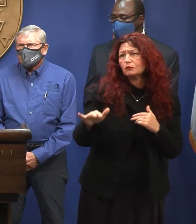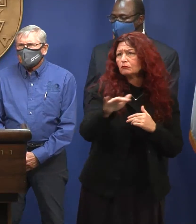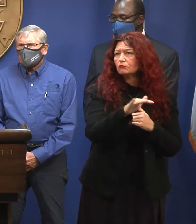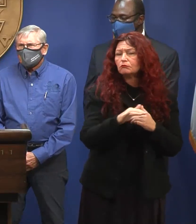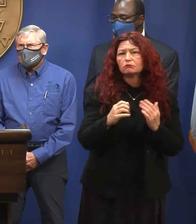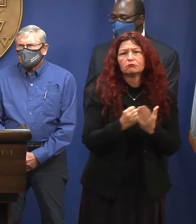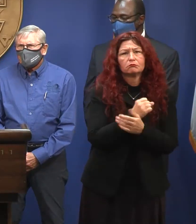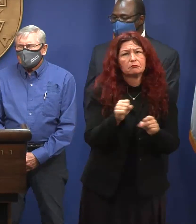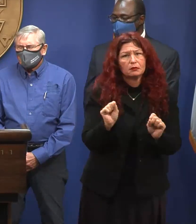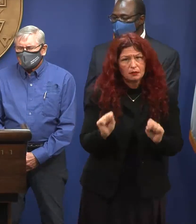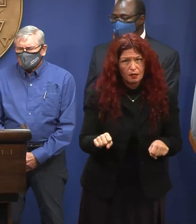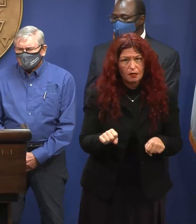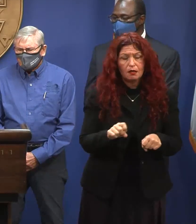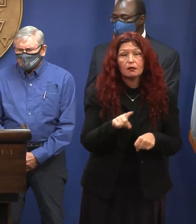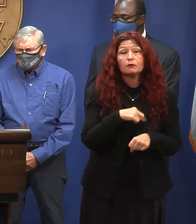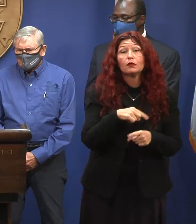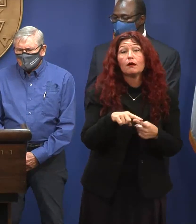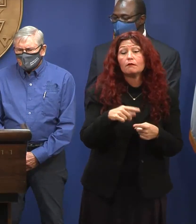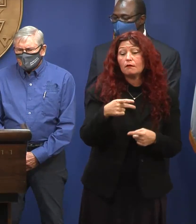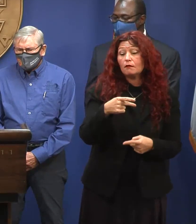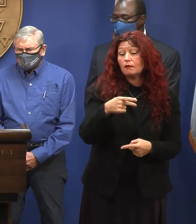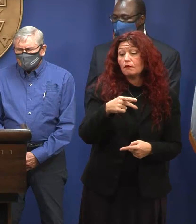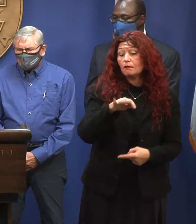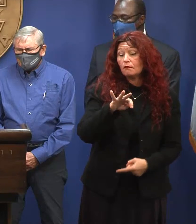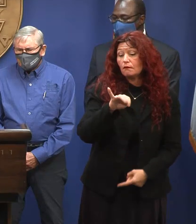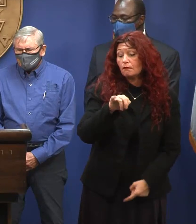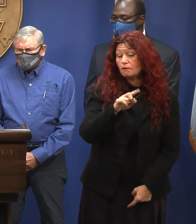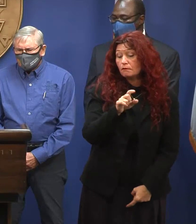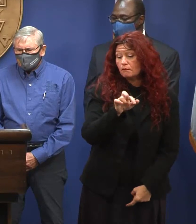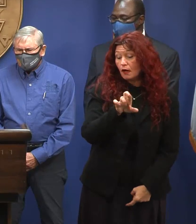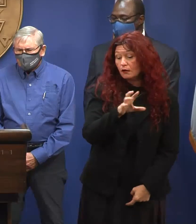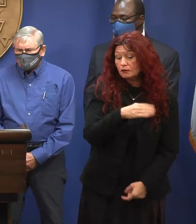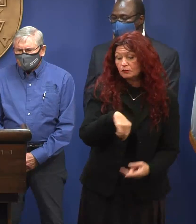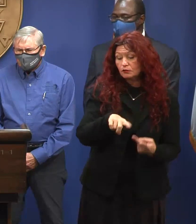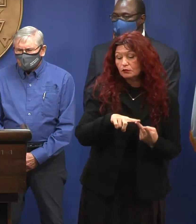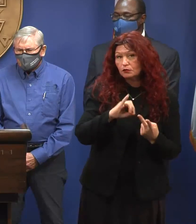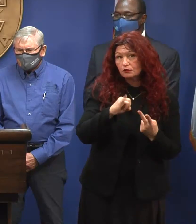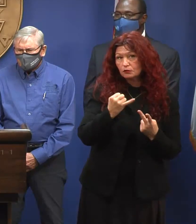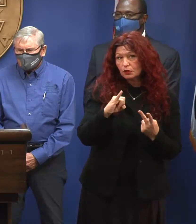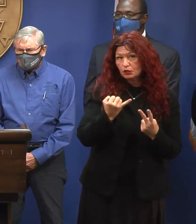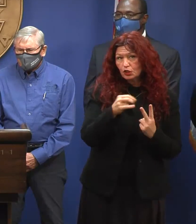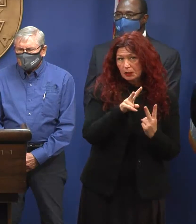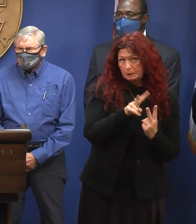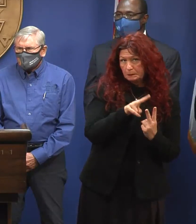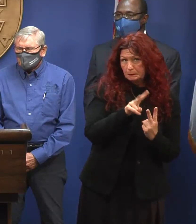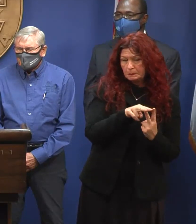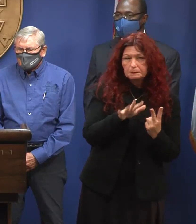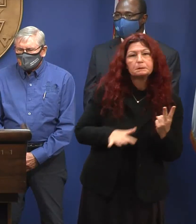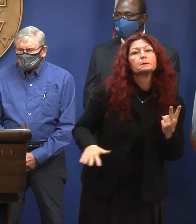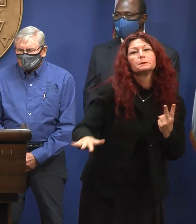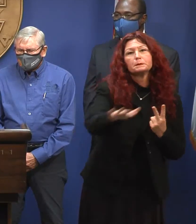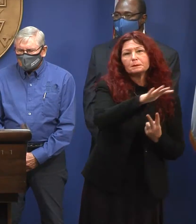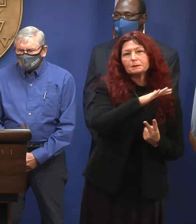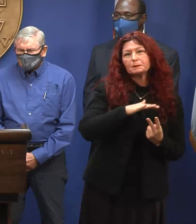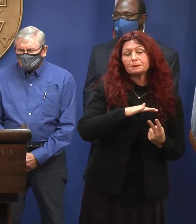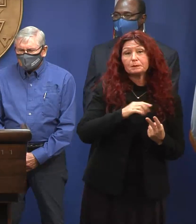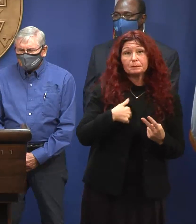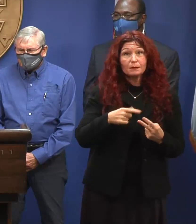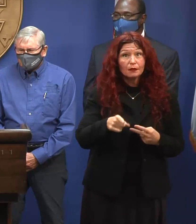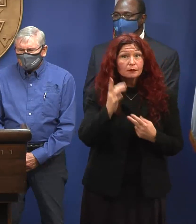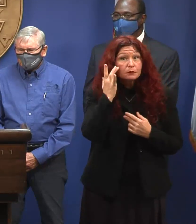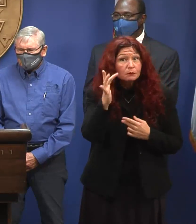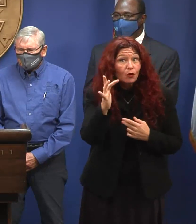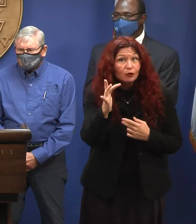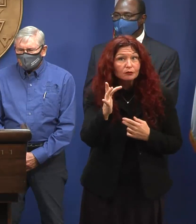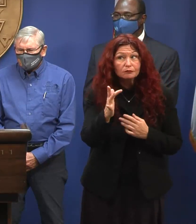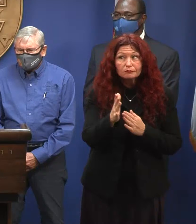Pfizer available at locations county-wide. So let us remember, let's be smart, let's be prepared, let's be ready,